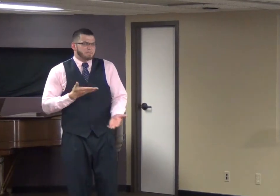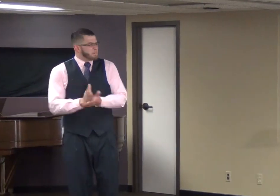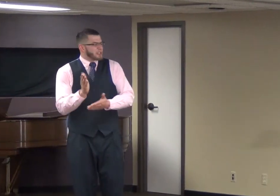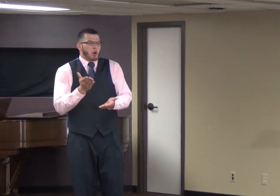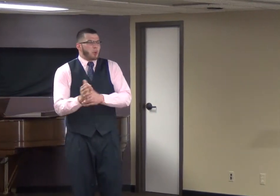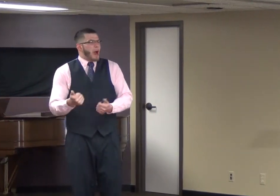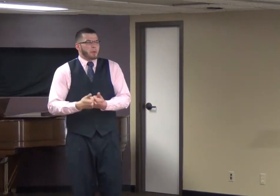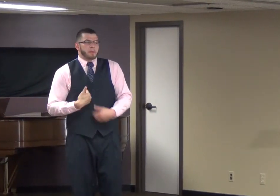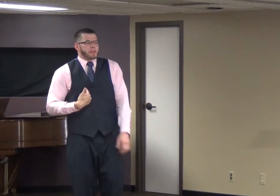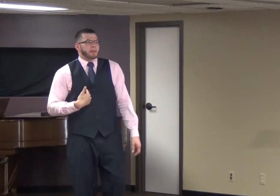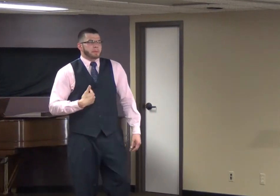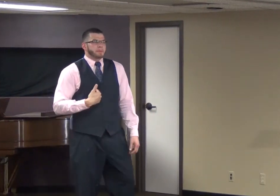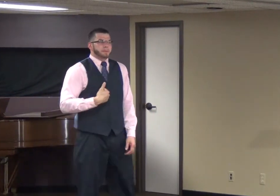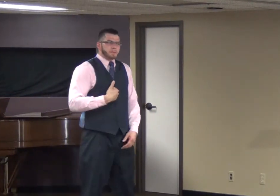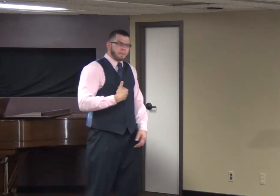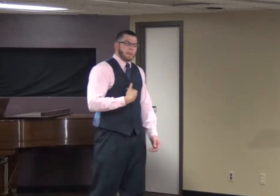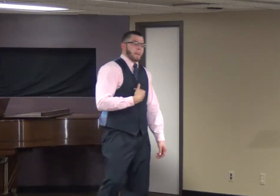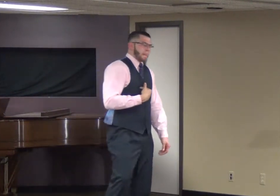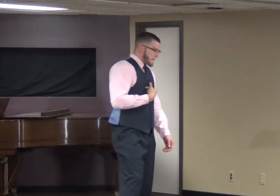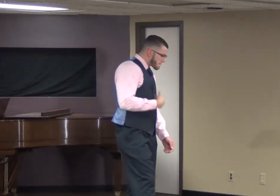That's all right with me.